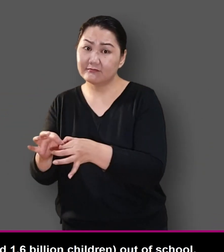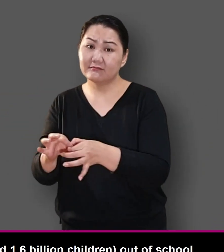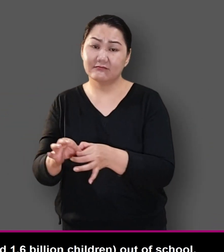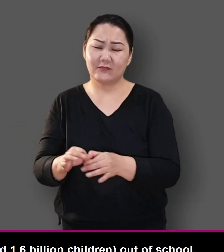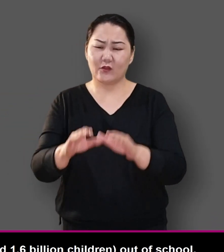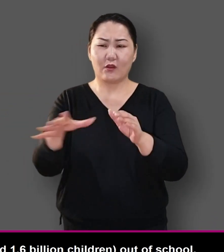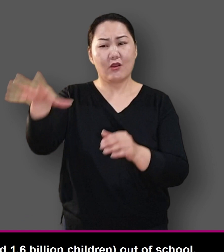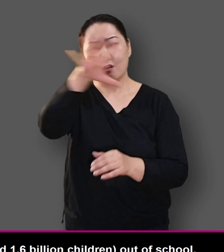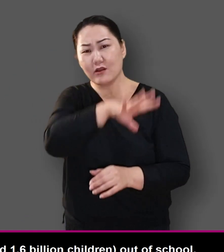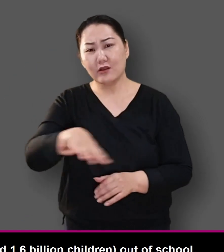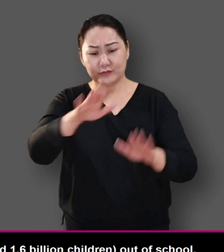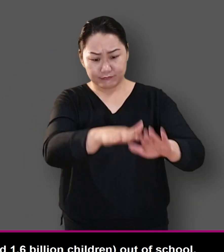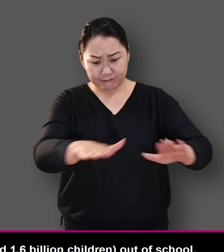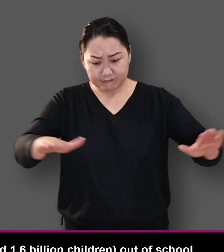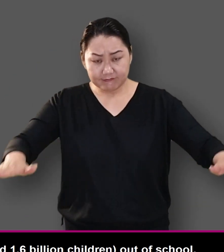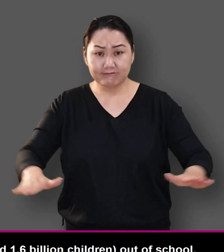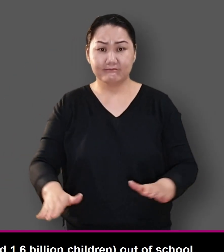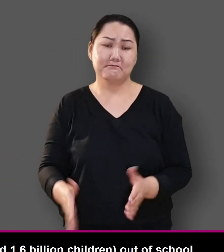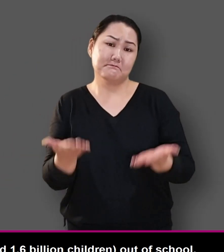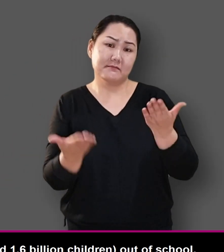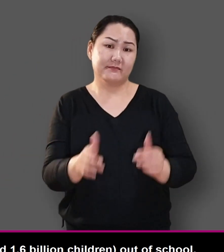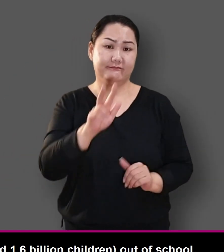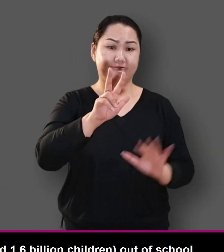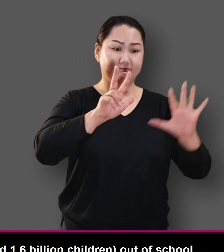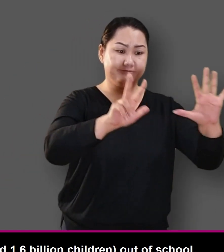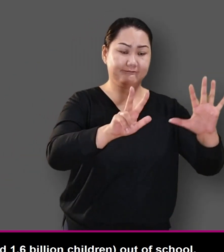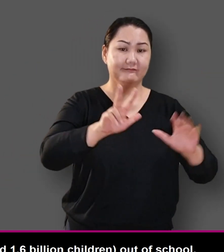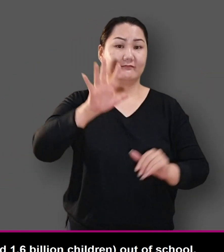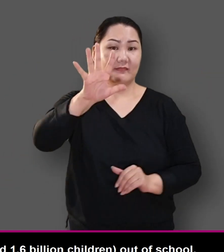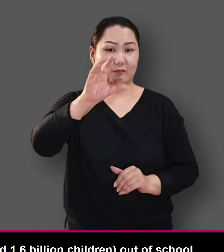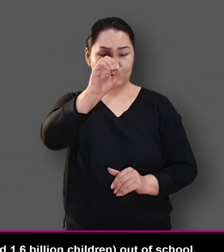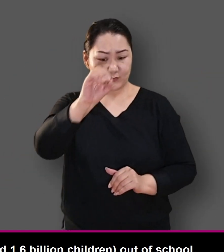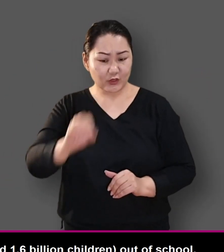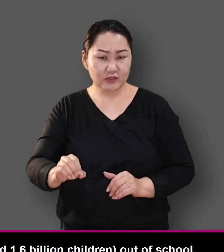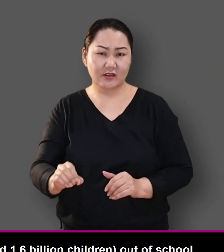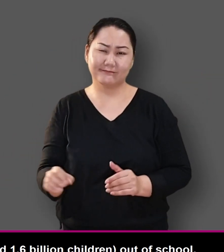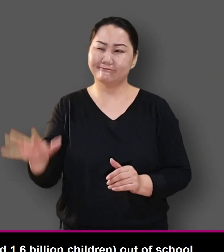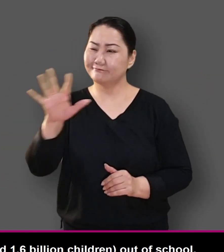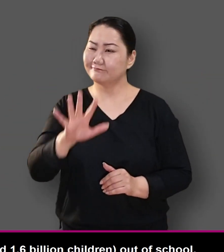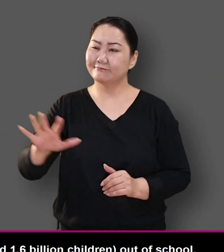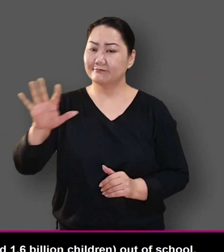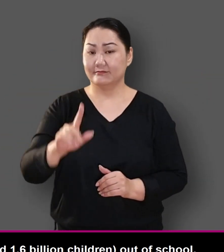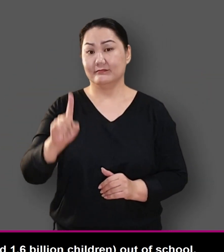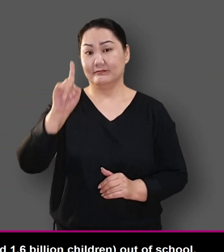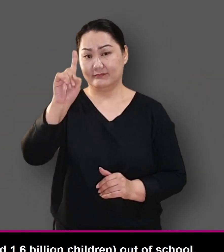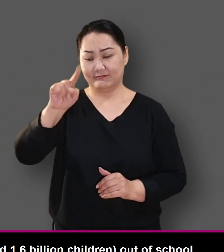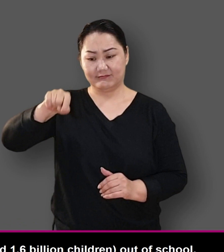Forcing 85% of learners, around 1.6 billion children, out of school.